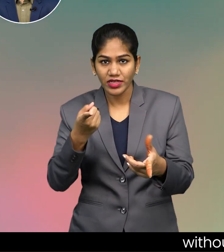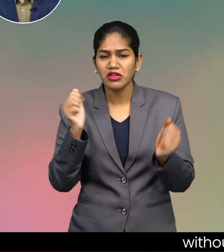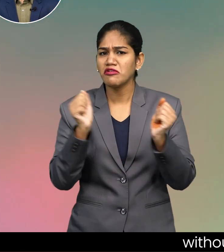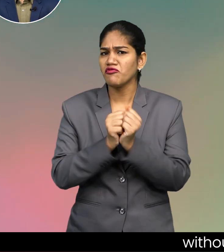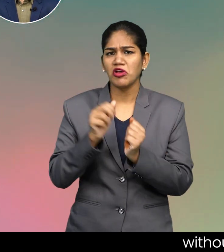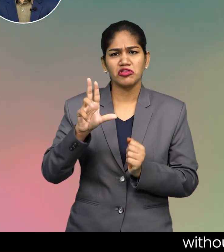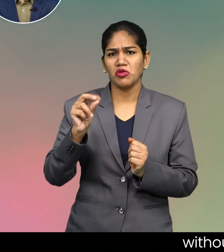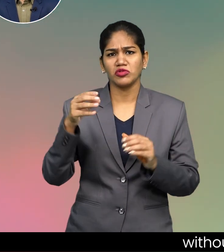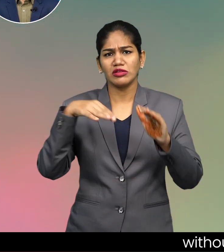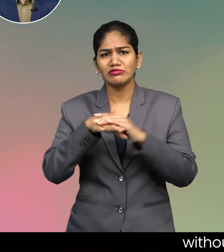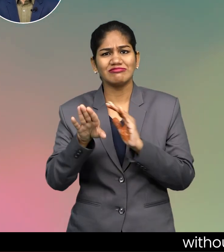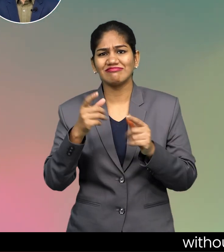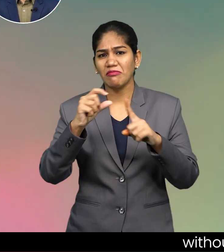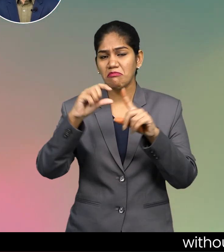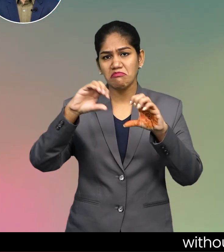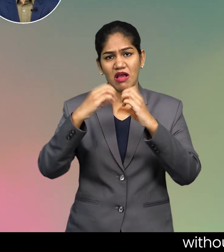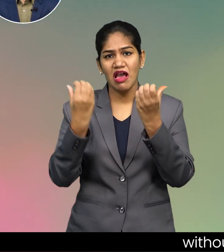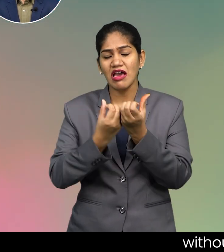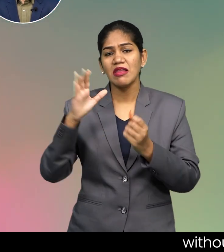without any parliament.